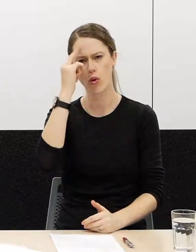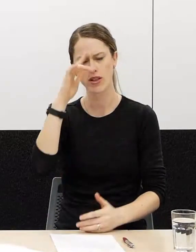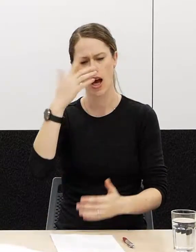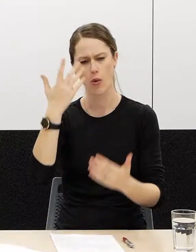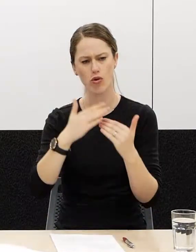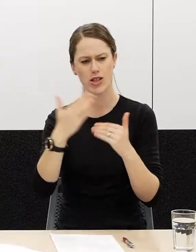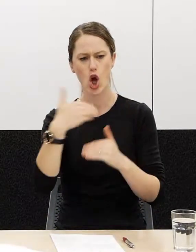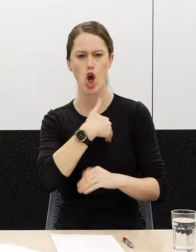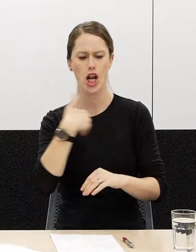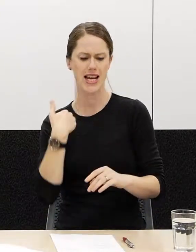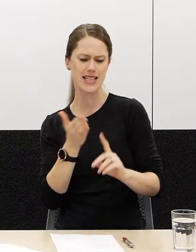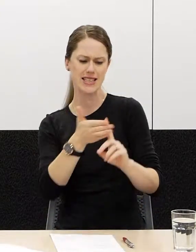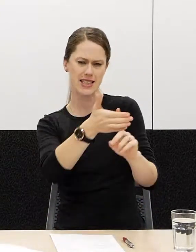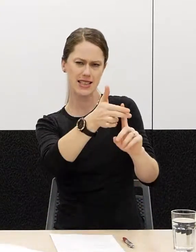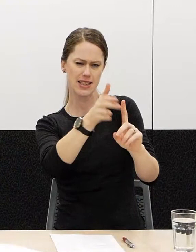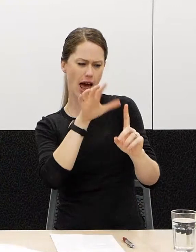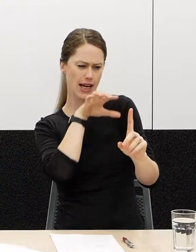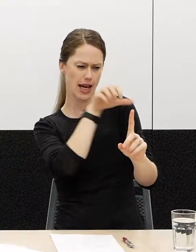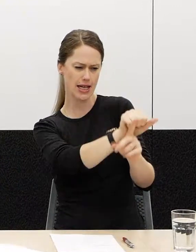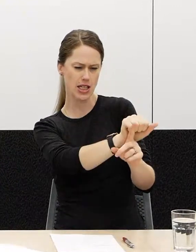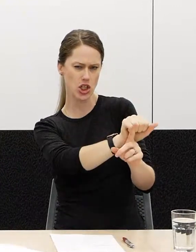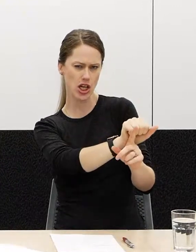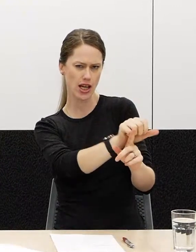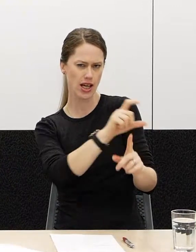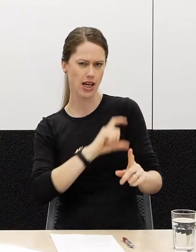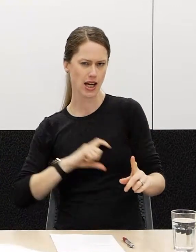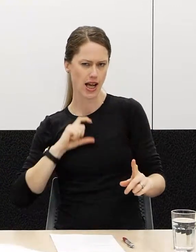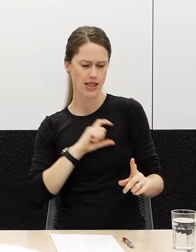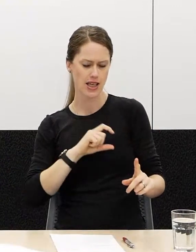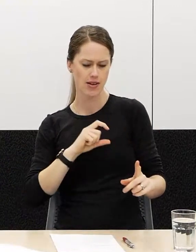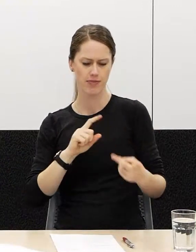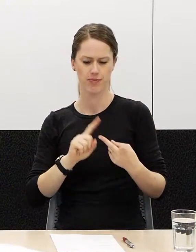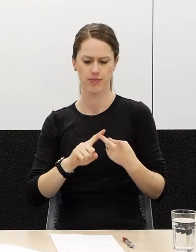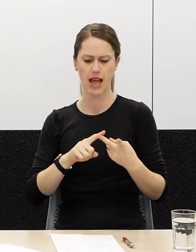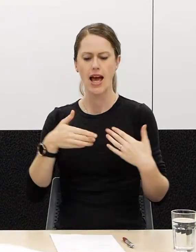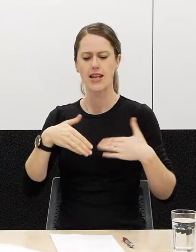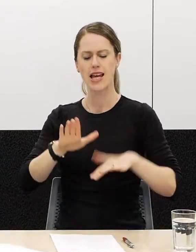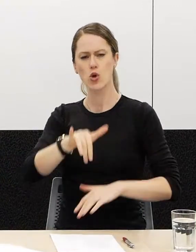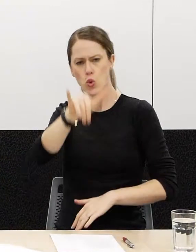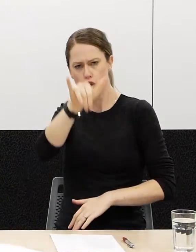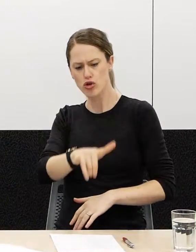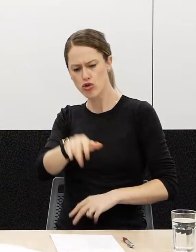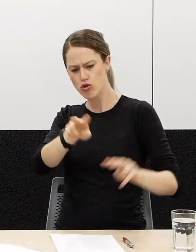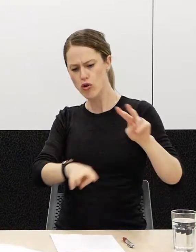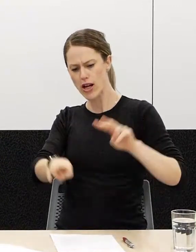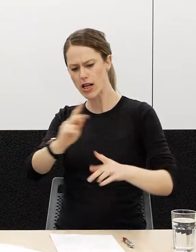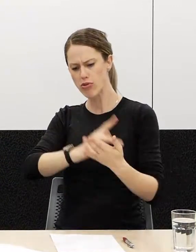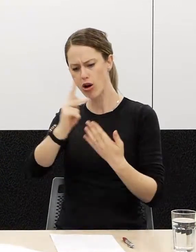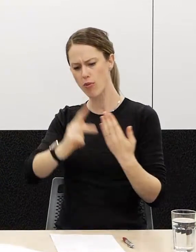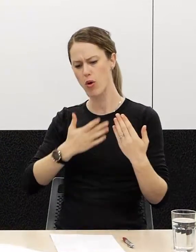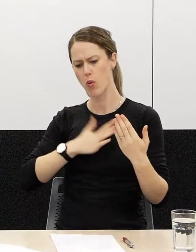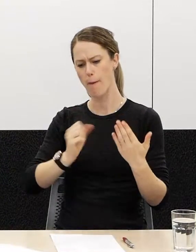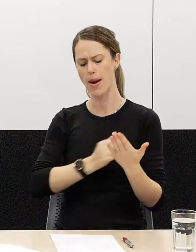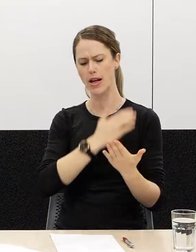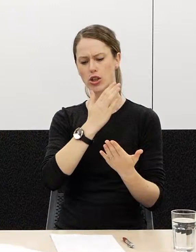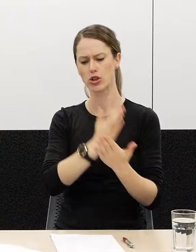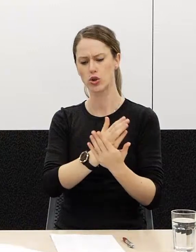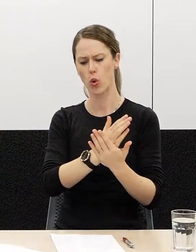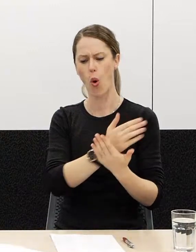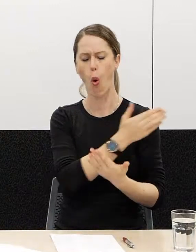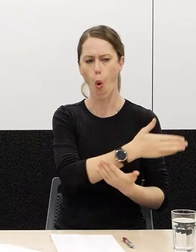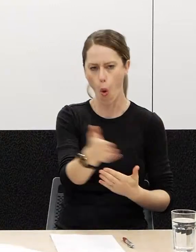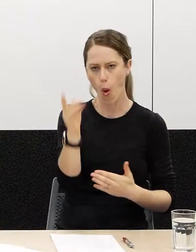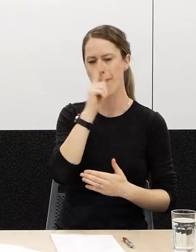early detection of cancers, how we can improve our national screening programs, ensure equitable participation for priority